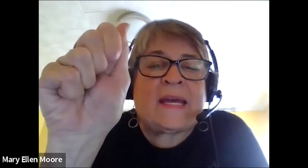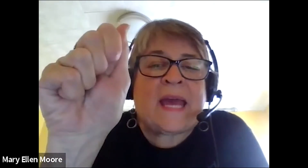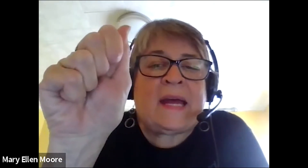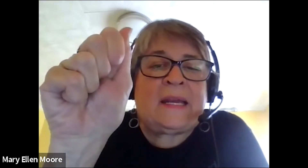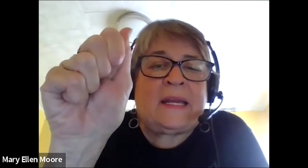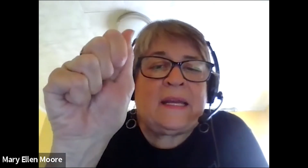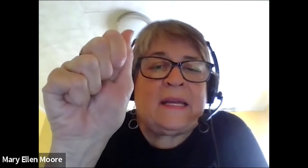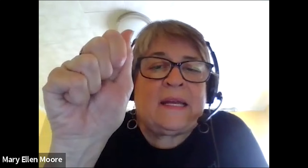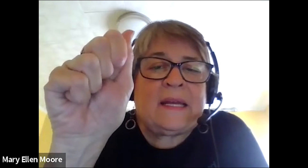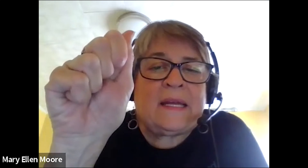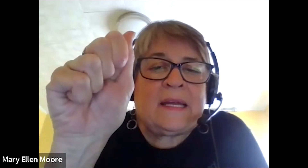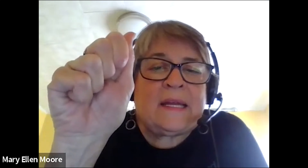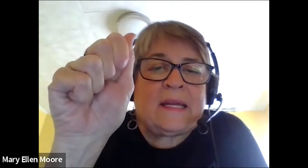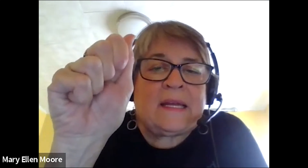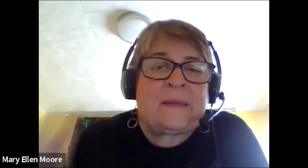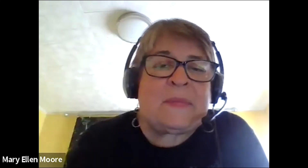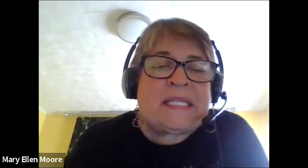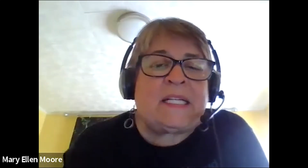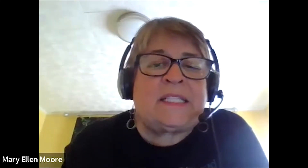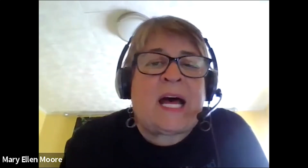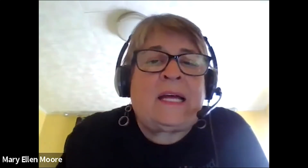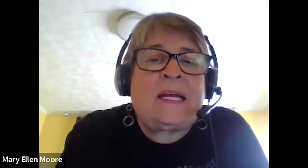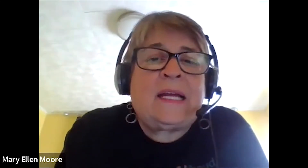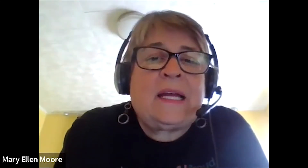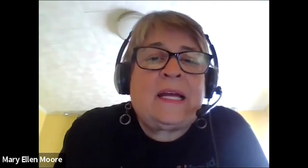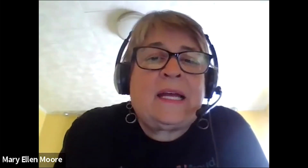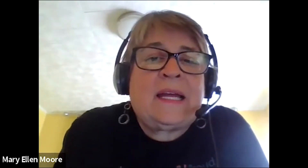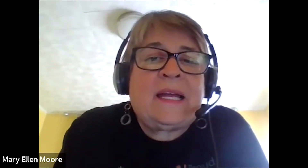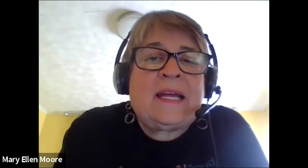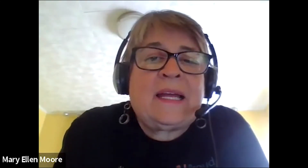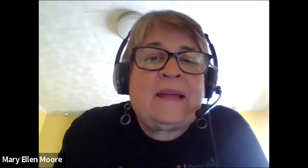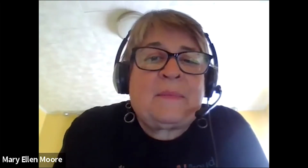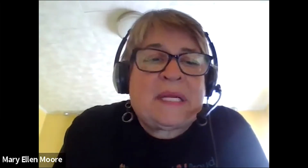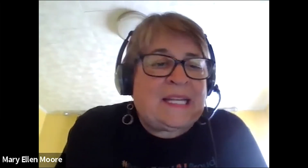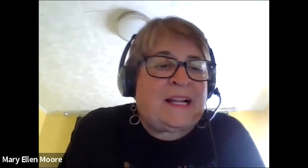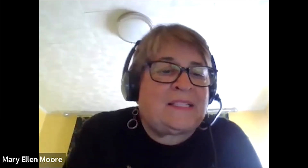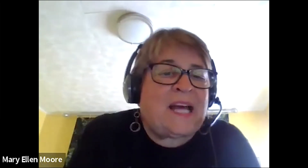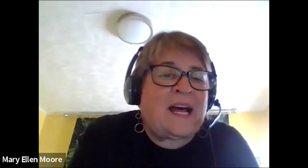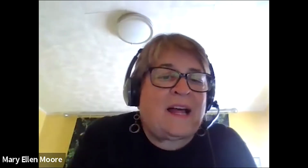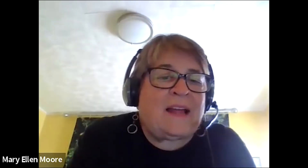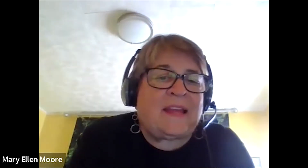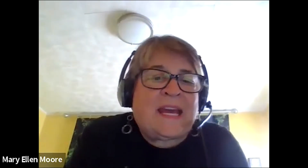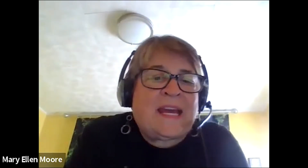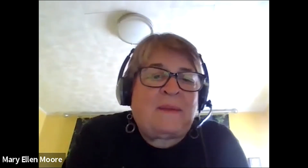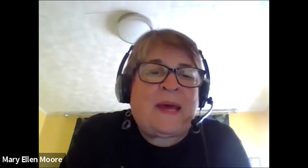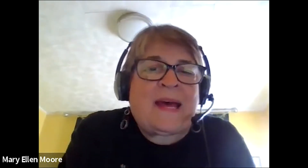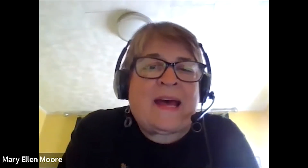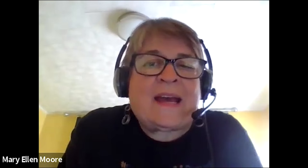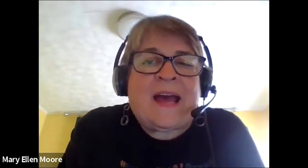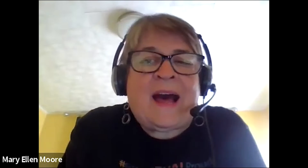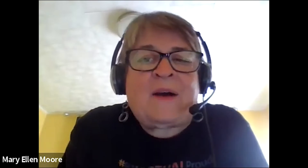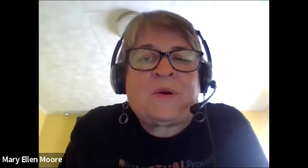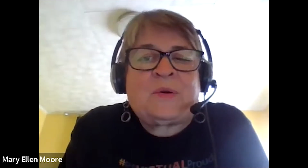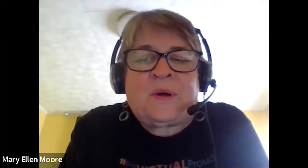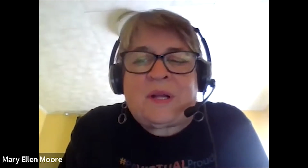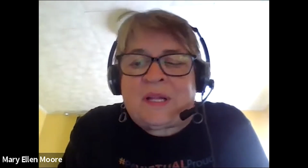again. Is it Matilda? Matilda, Oh. the guinea pig. How